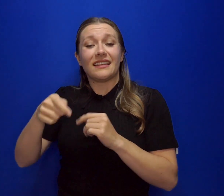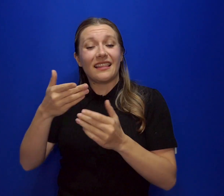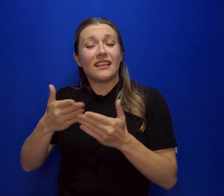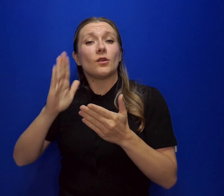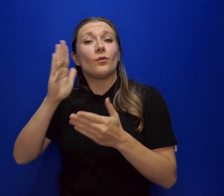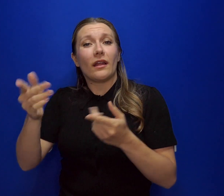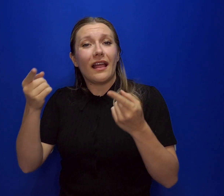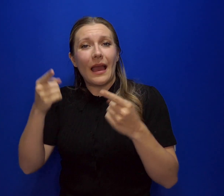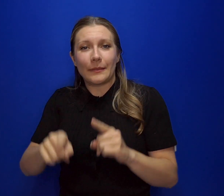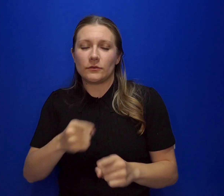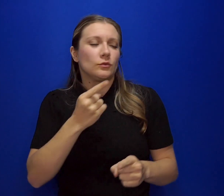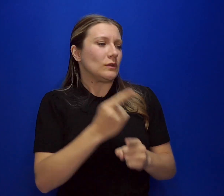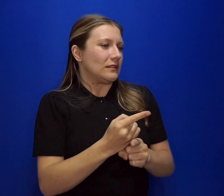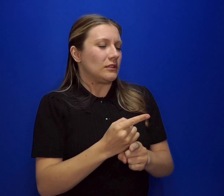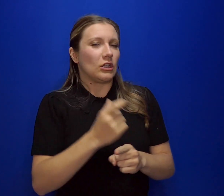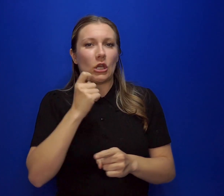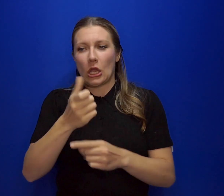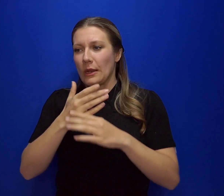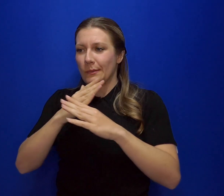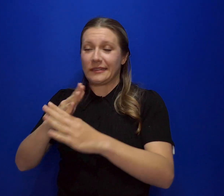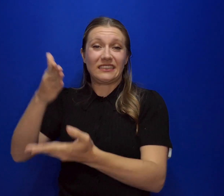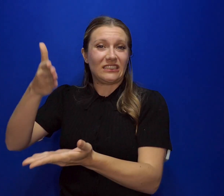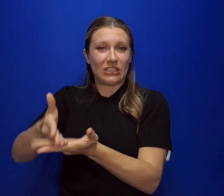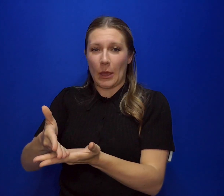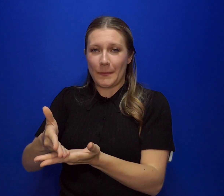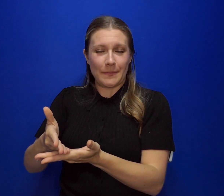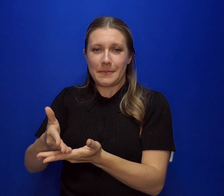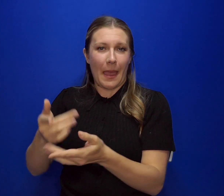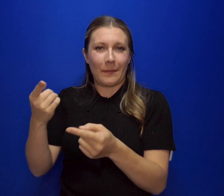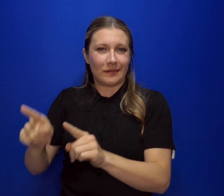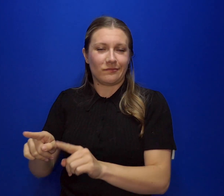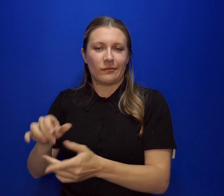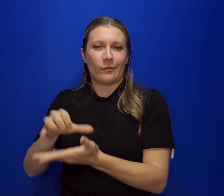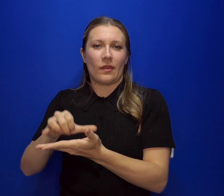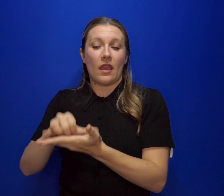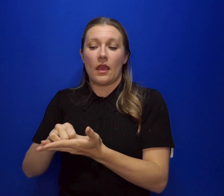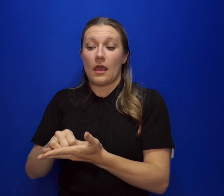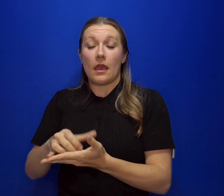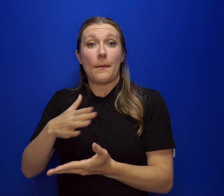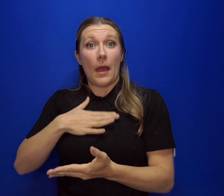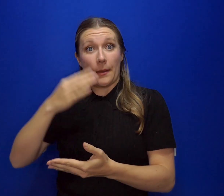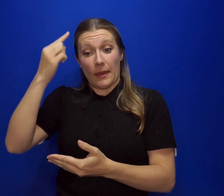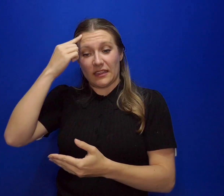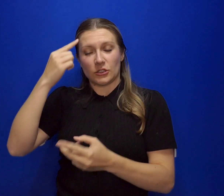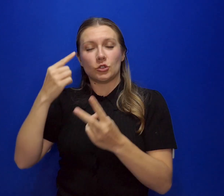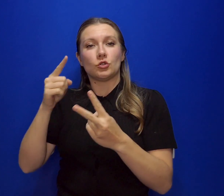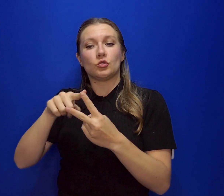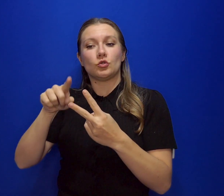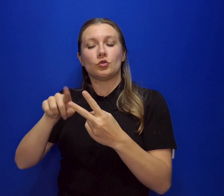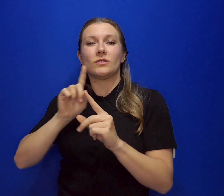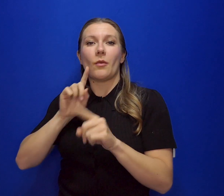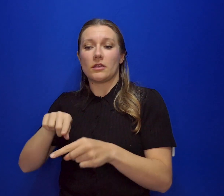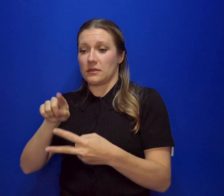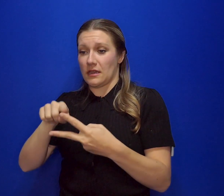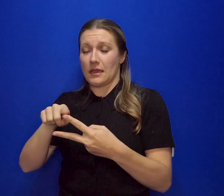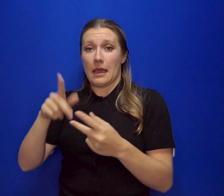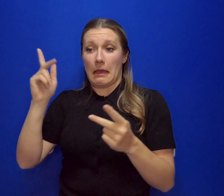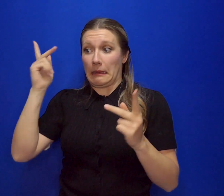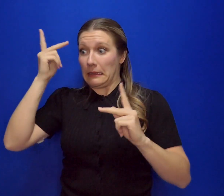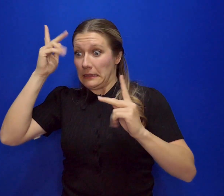right? You're not going to stop them from happening. In my mind, there's two responses. You can panic and beat yourself up and be like,